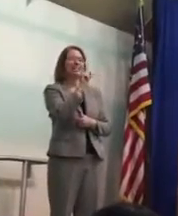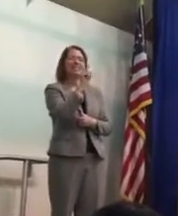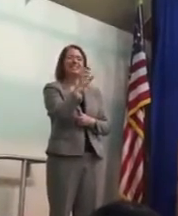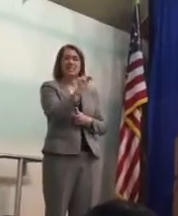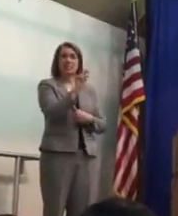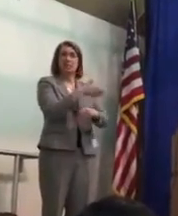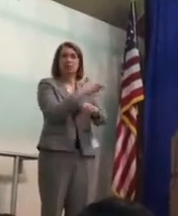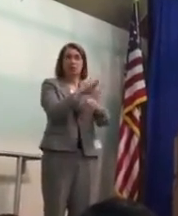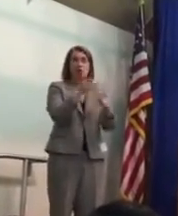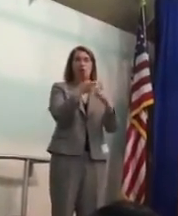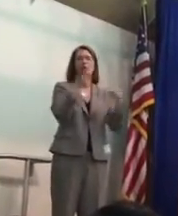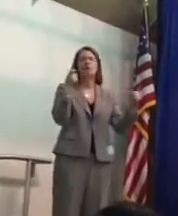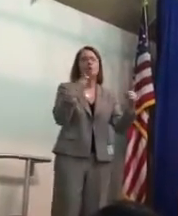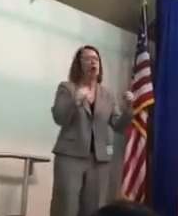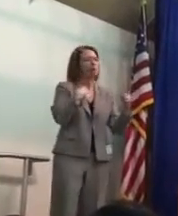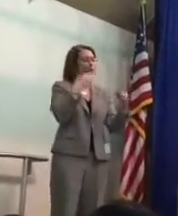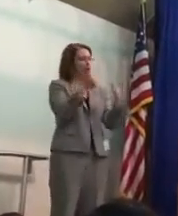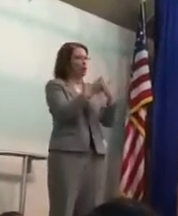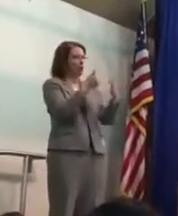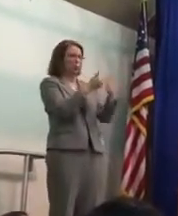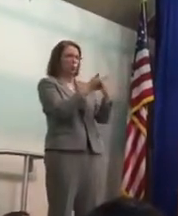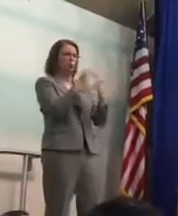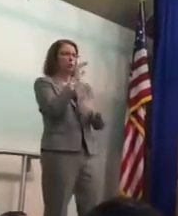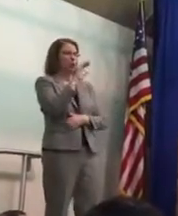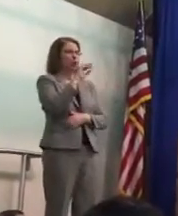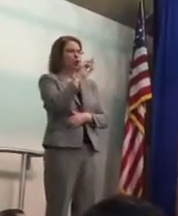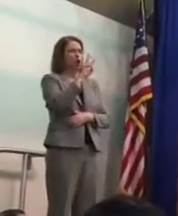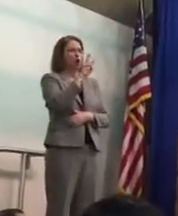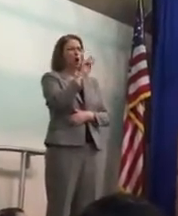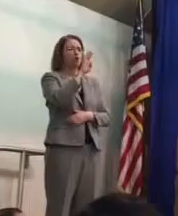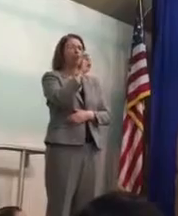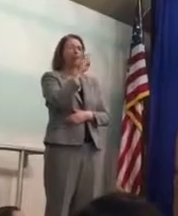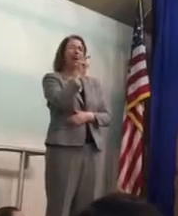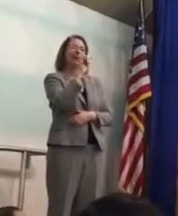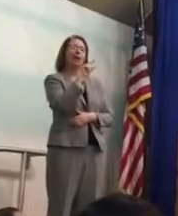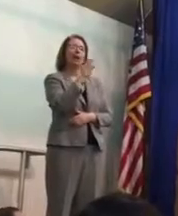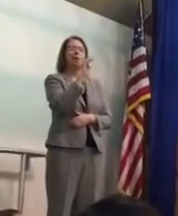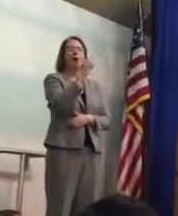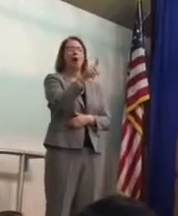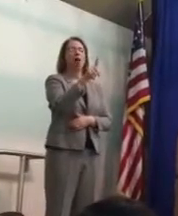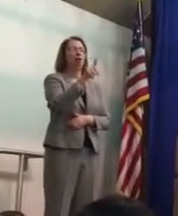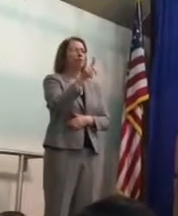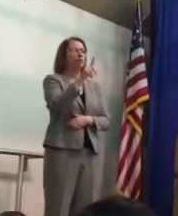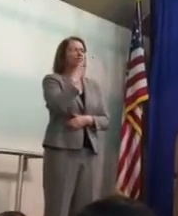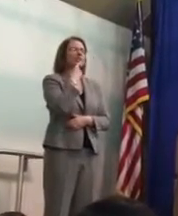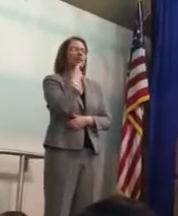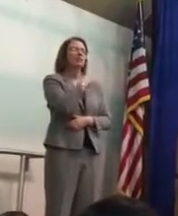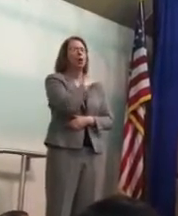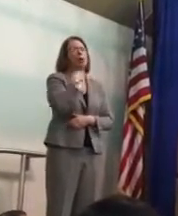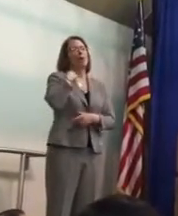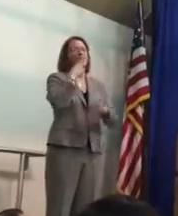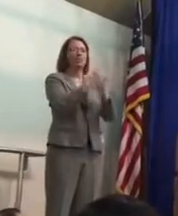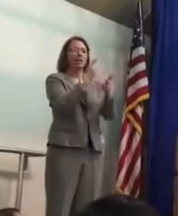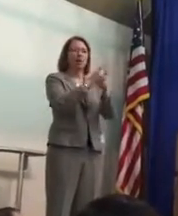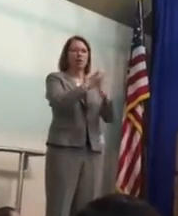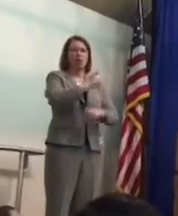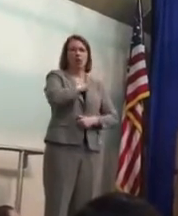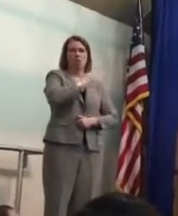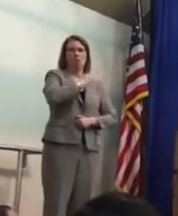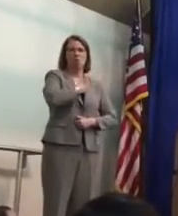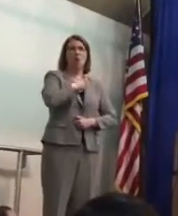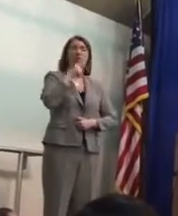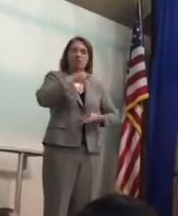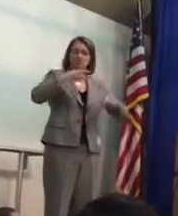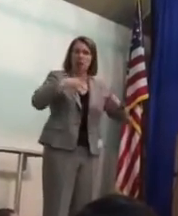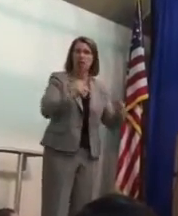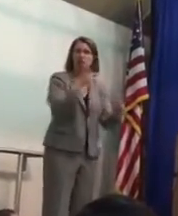his album Wrecking Ball. It's called We Take Care of Our Own. This is the opportunity to take care of